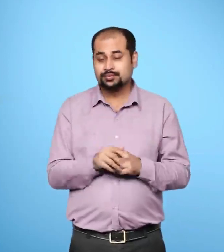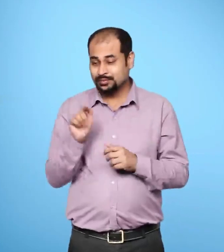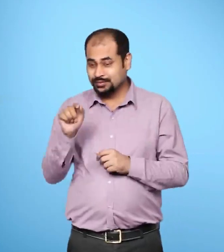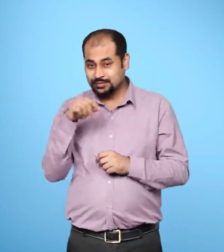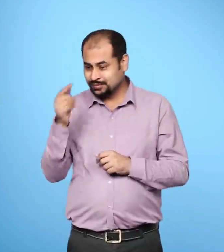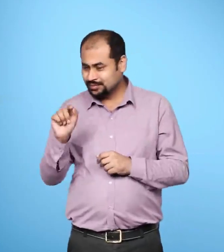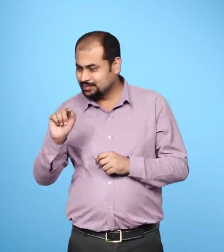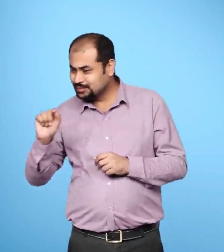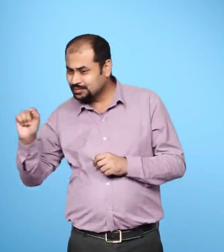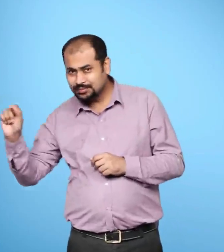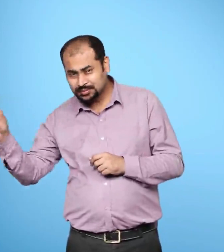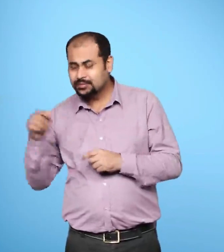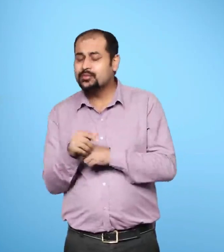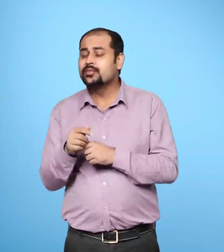and empty space for the answer.